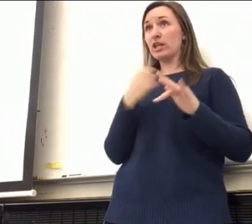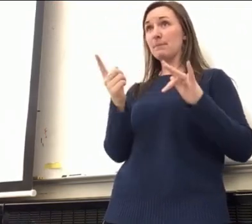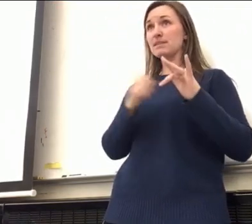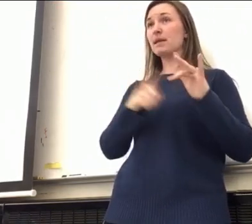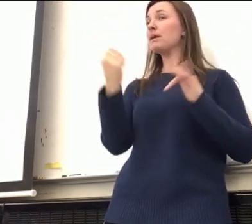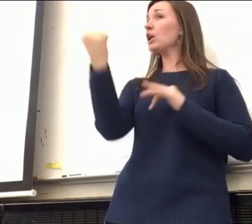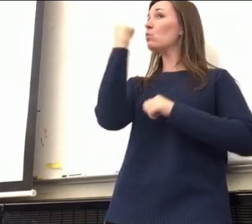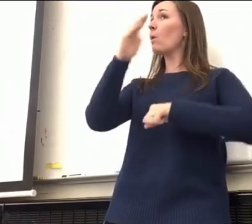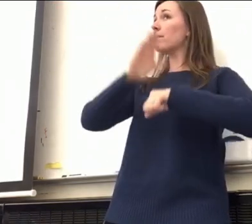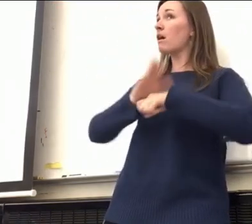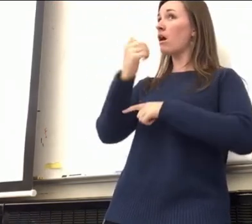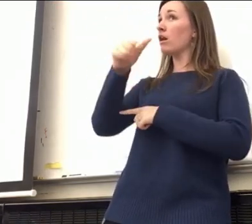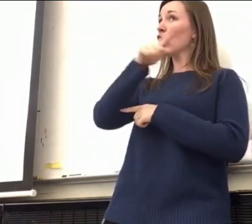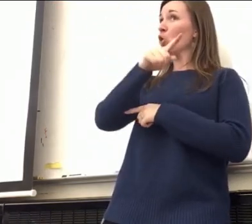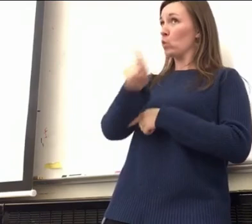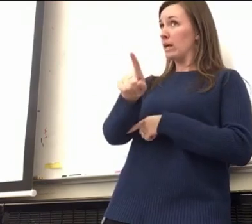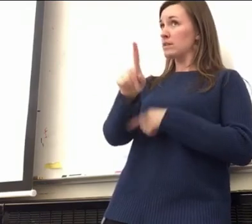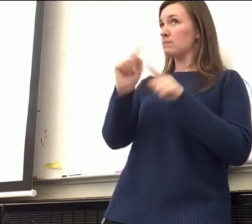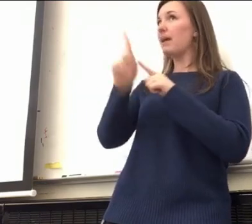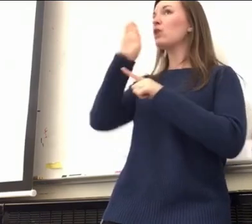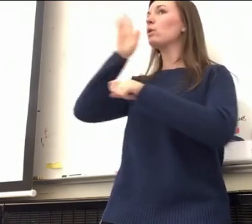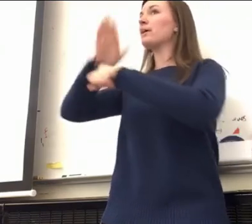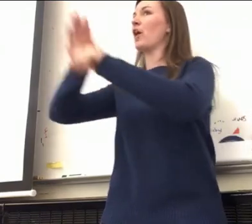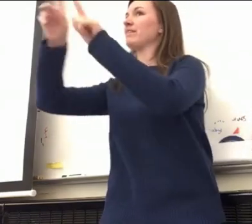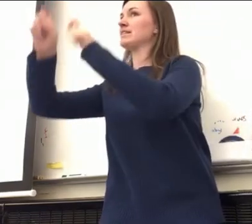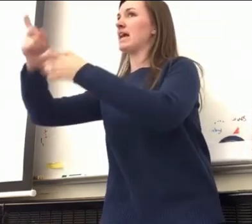about 2-3 minutes left in class.